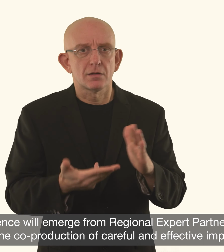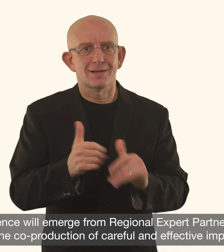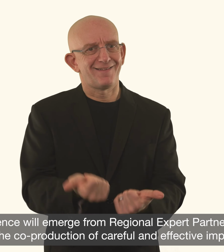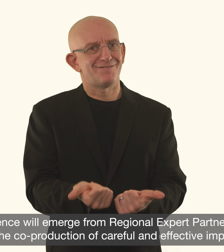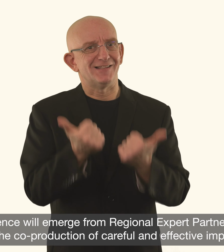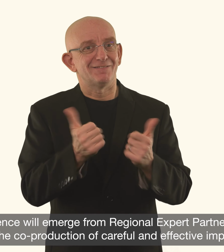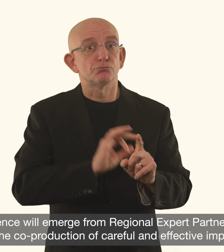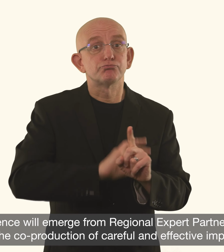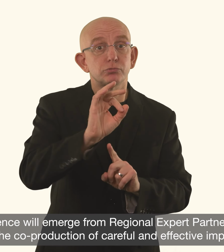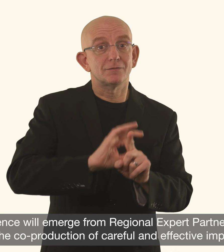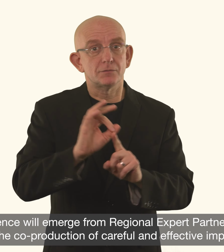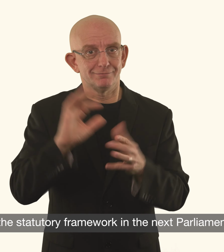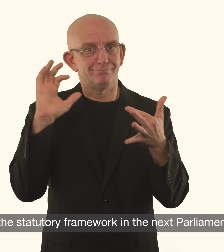framework in the next Parliament. 6.